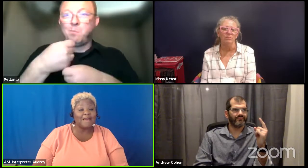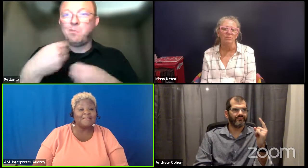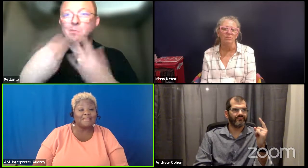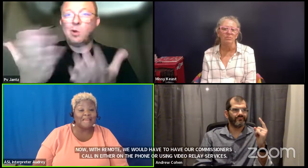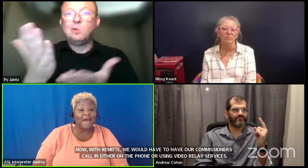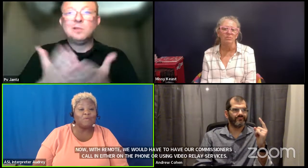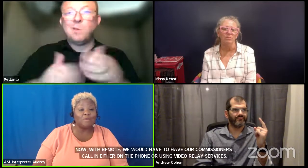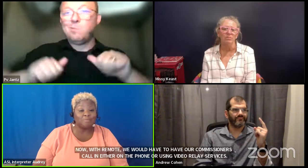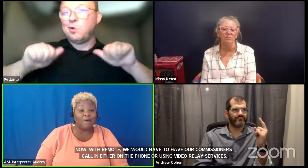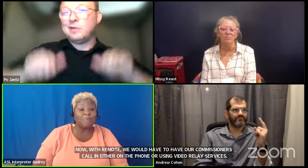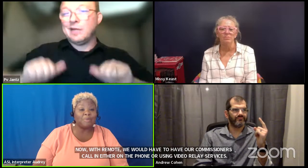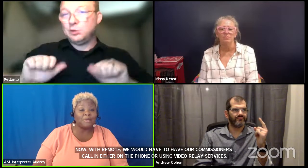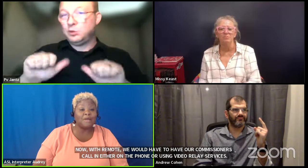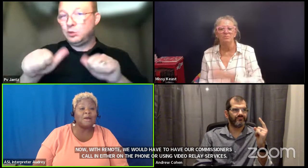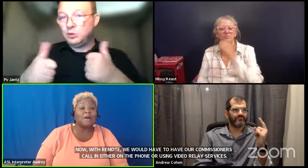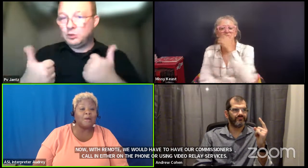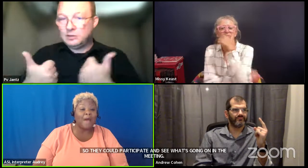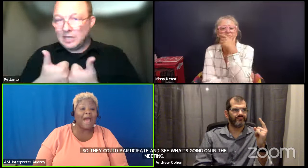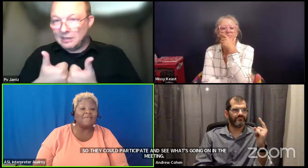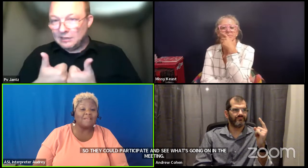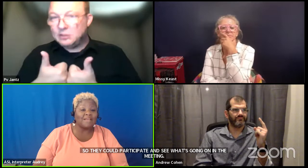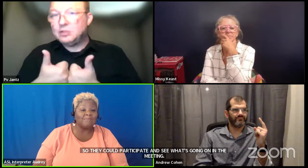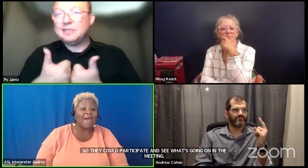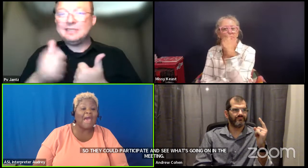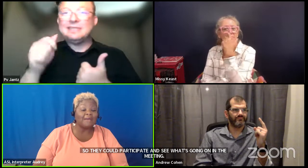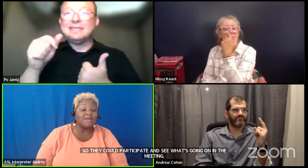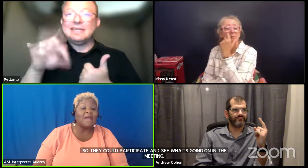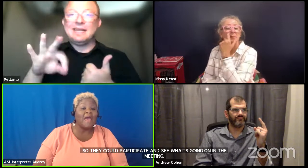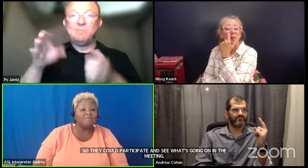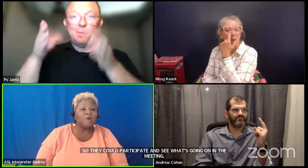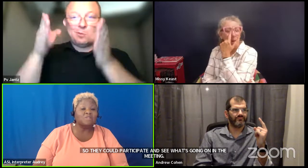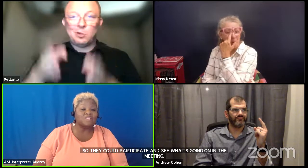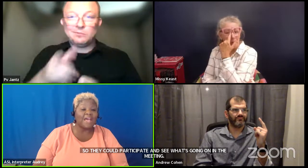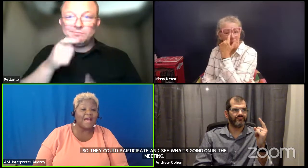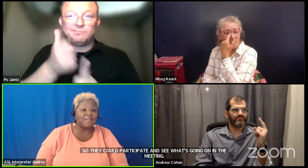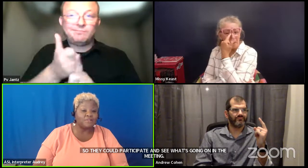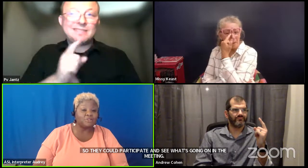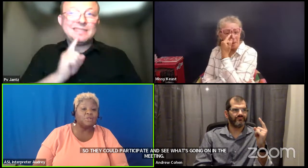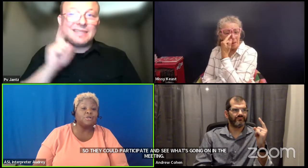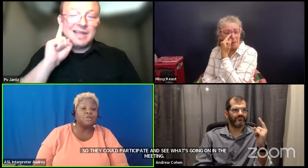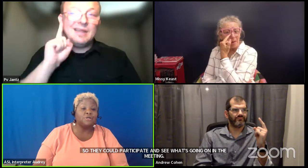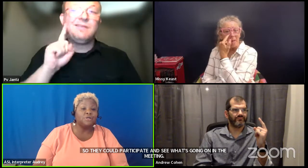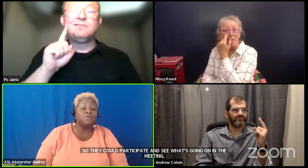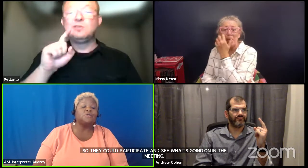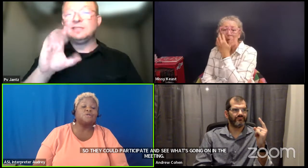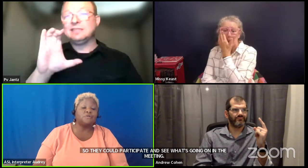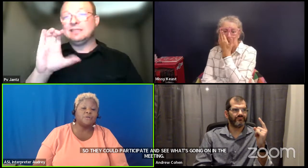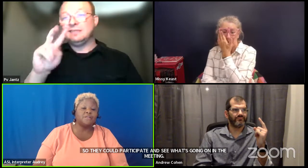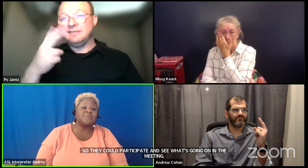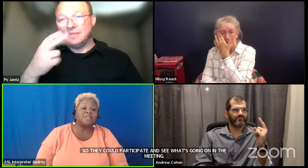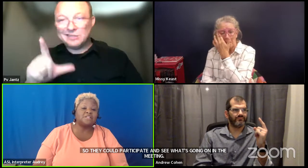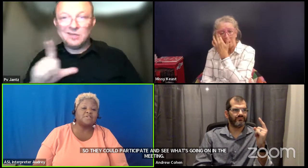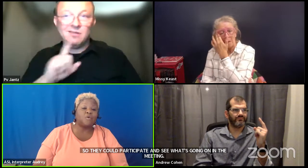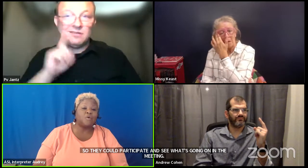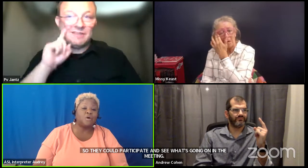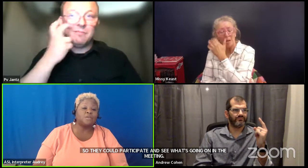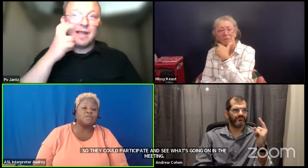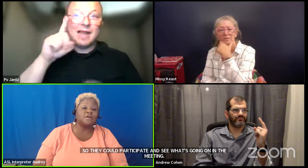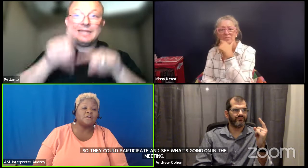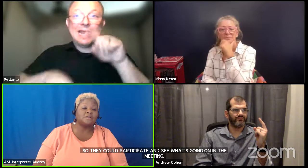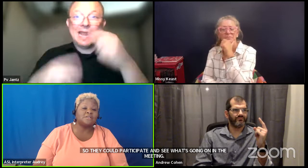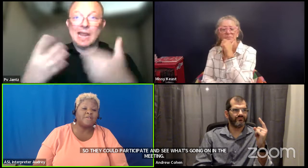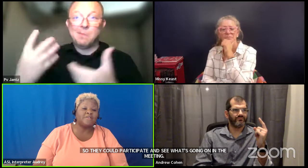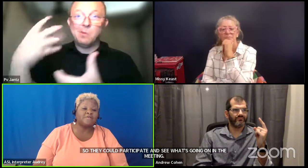in mind that that would probably have an impact and pose a challenge, especially